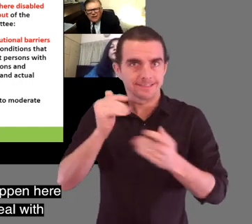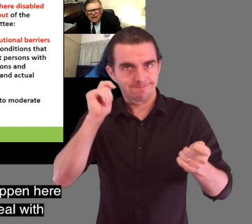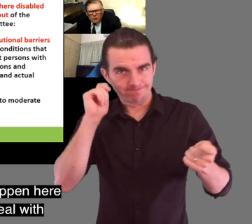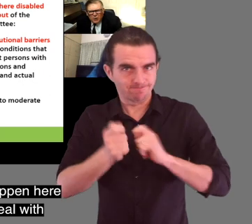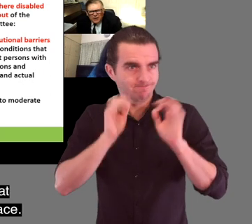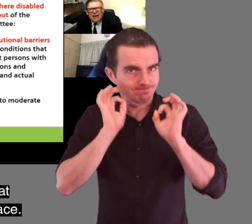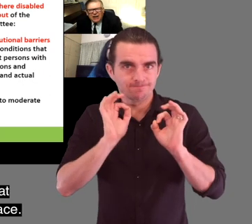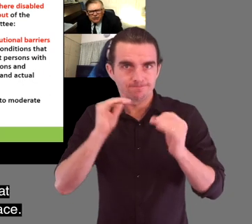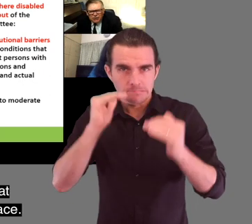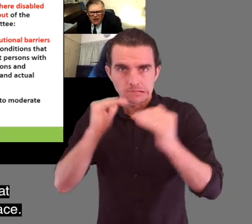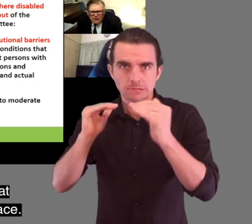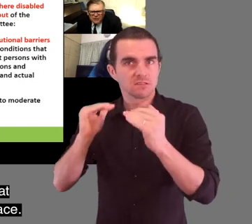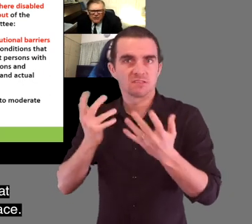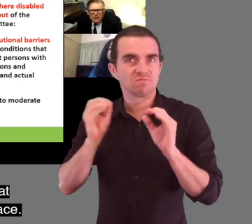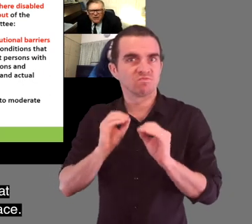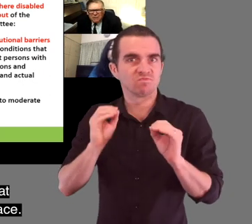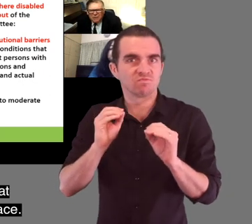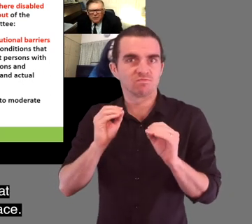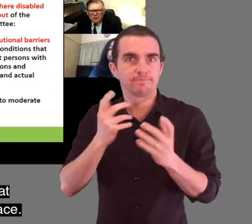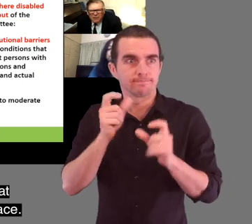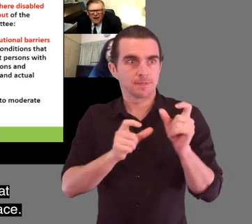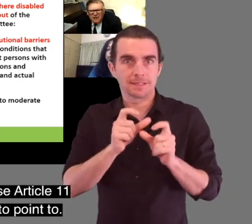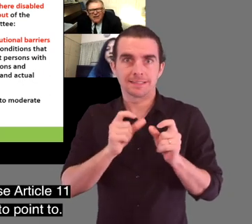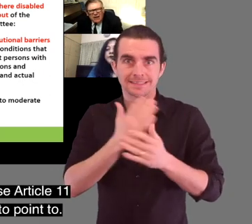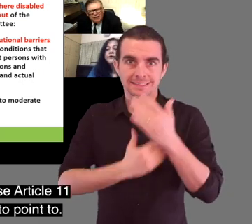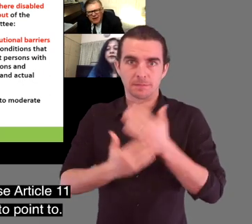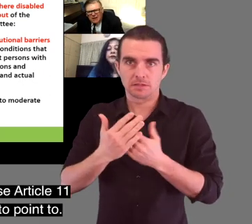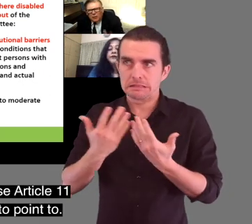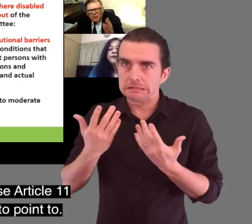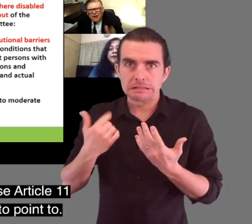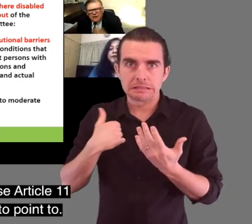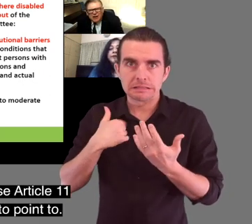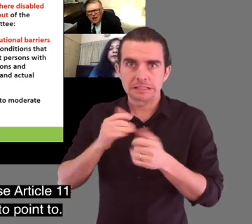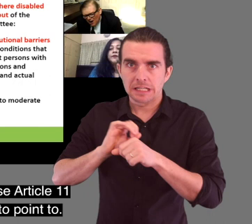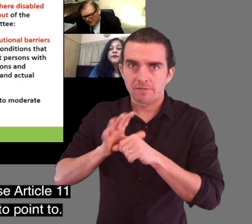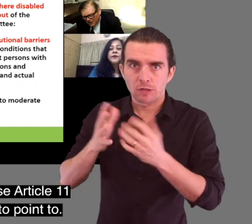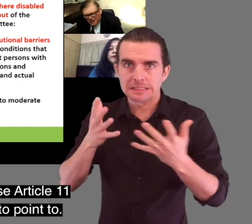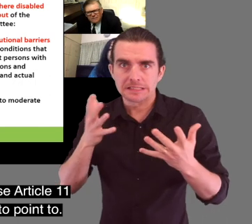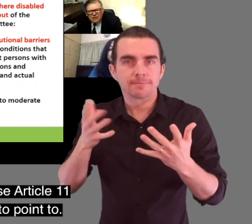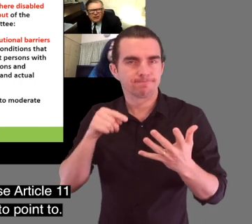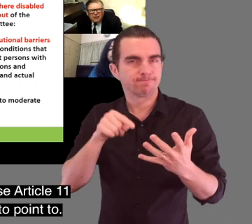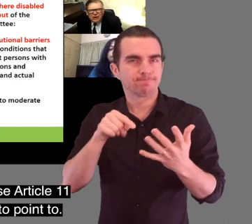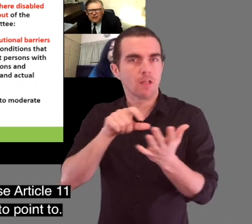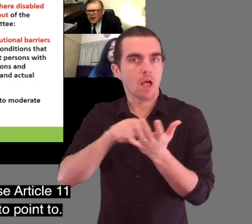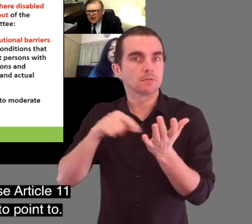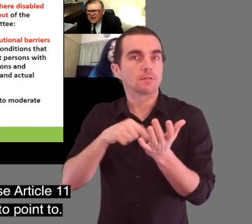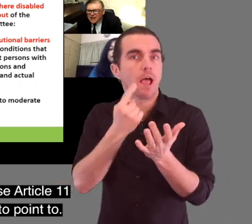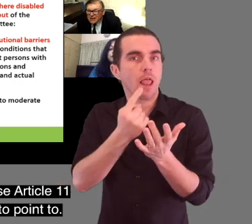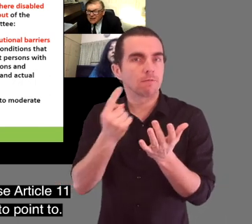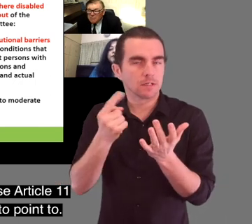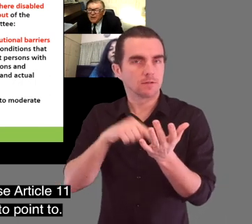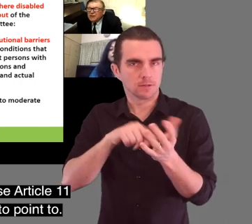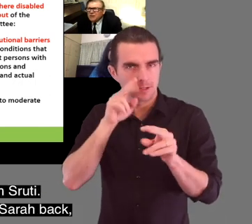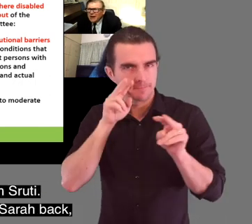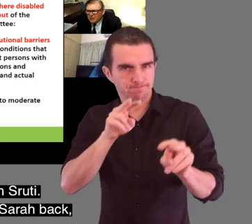to deal with the extra risk that disabled people faced. And that's really what these Article 11 situation analysis need